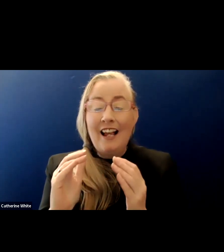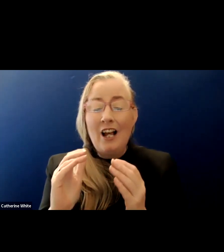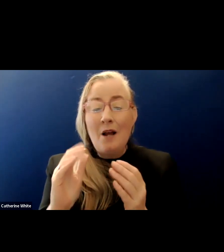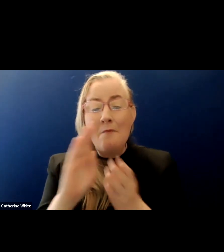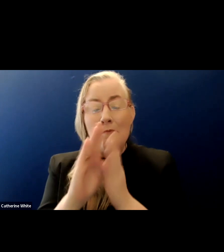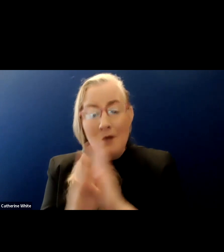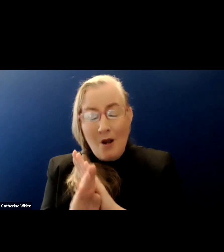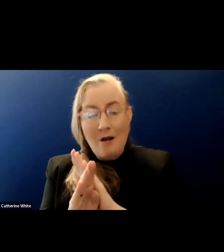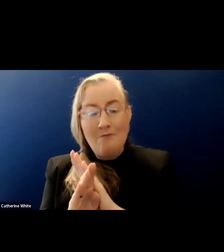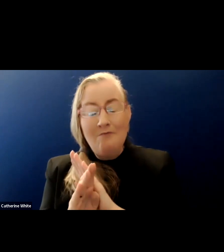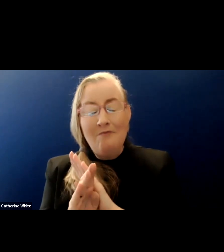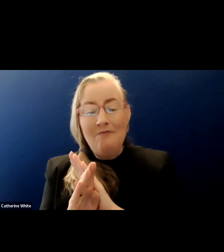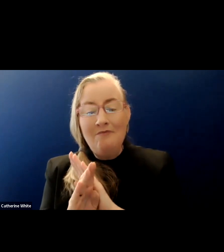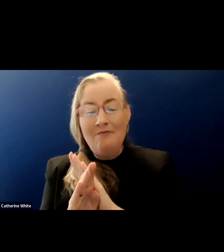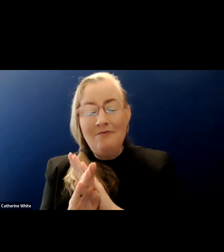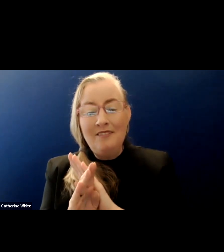in